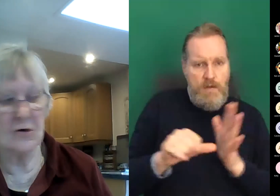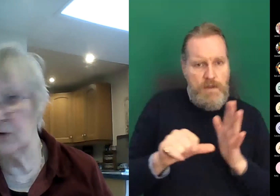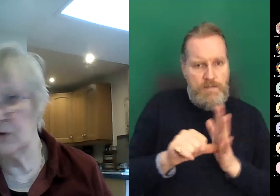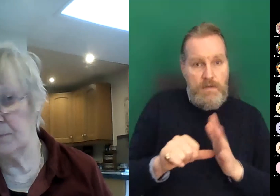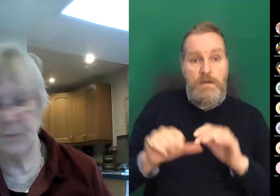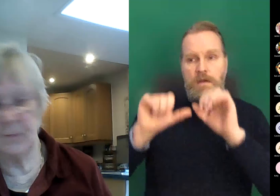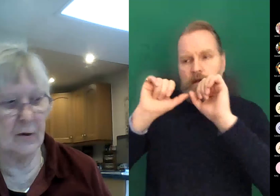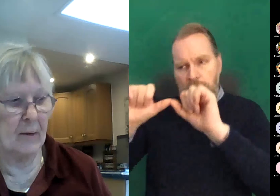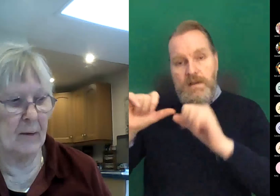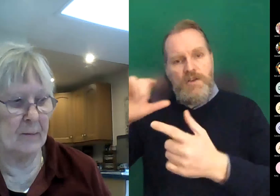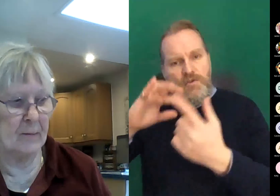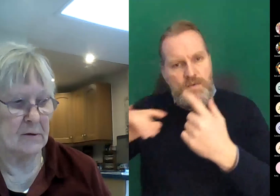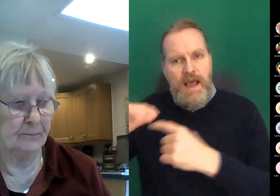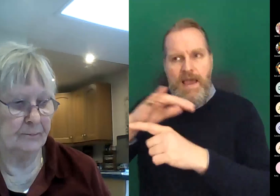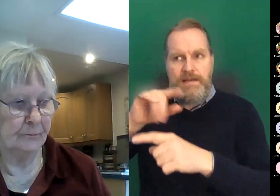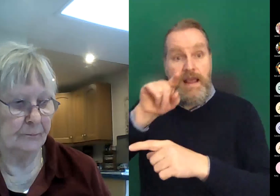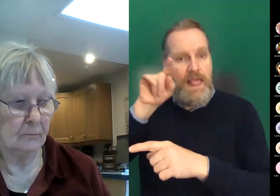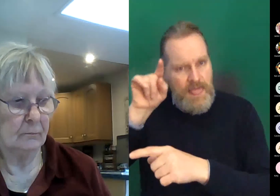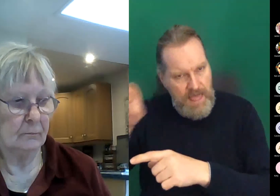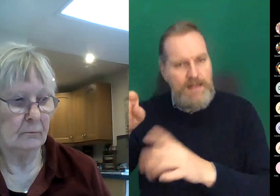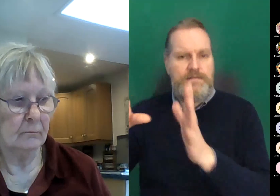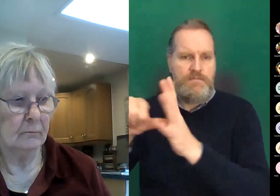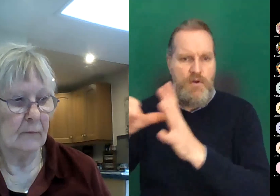that excluded people with impairments.